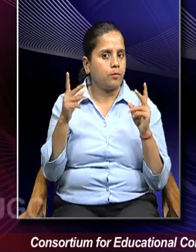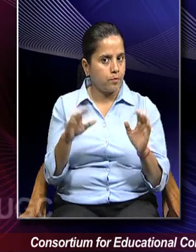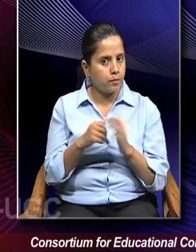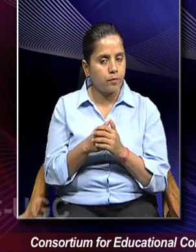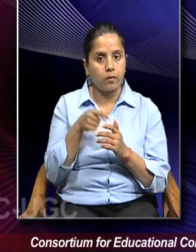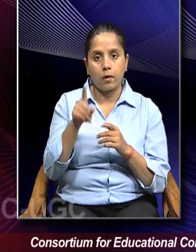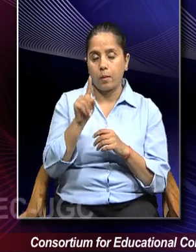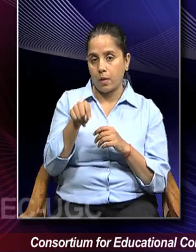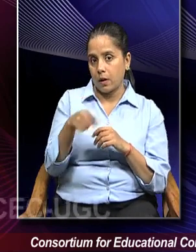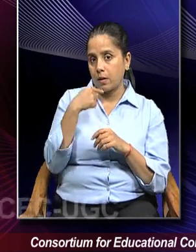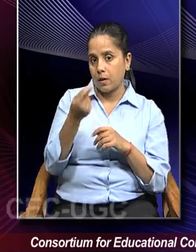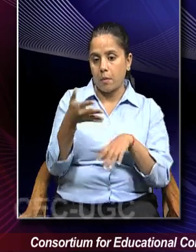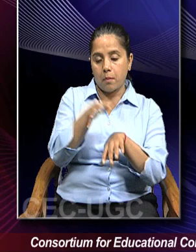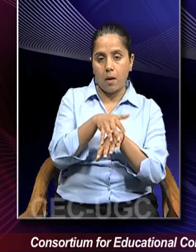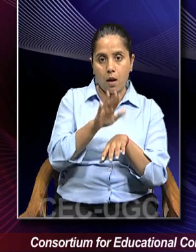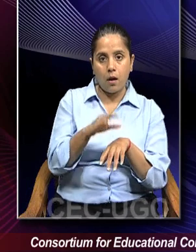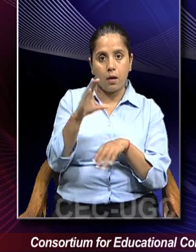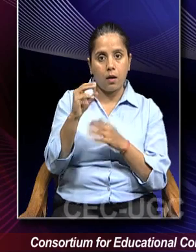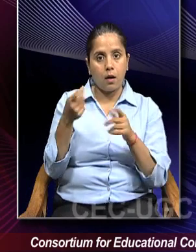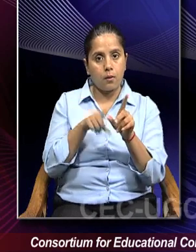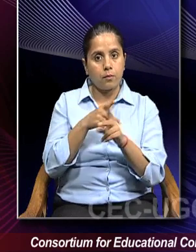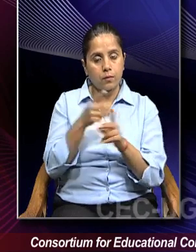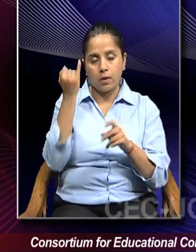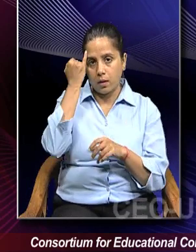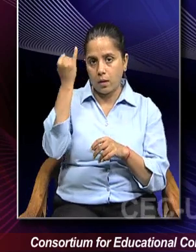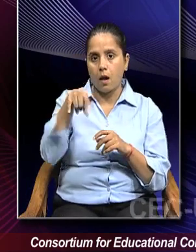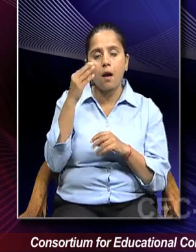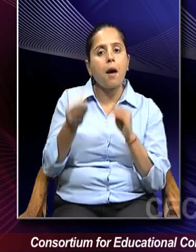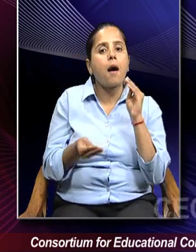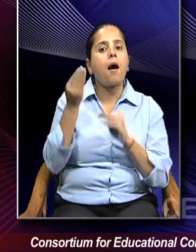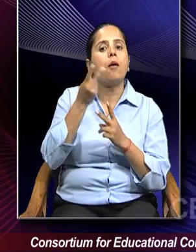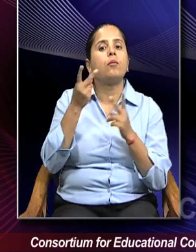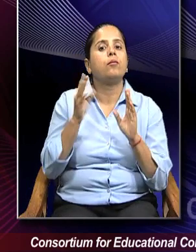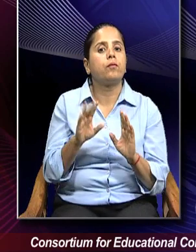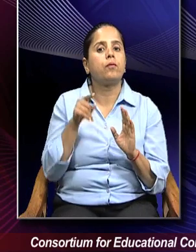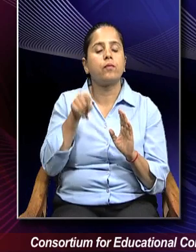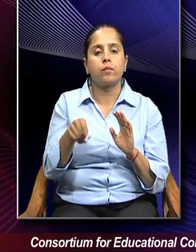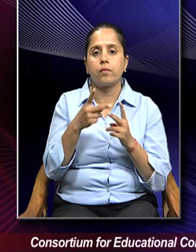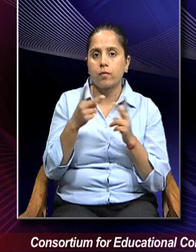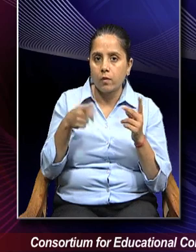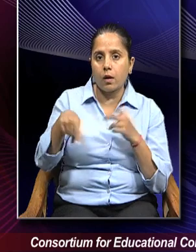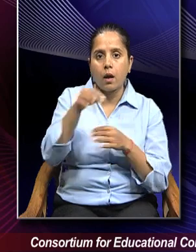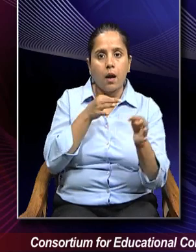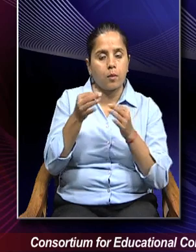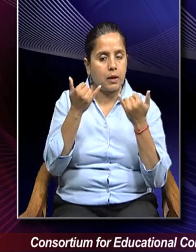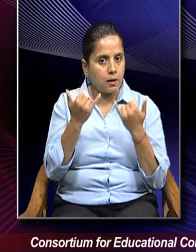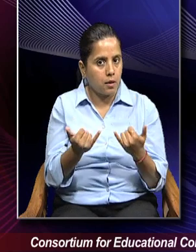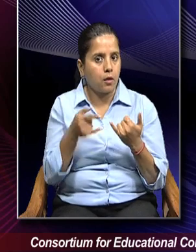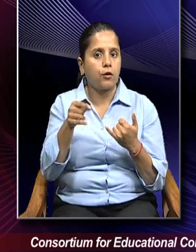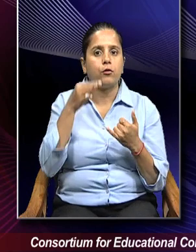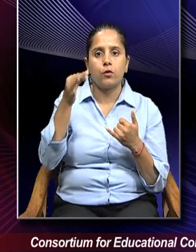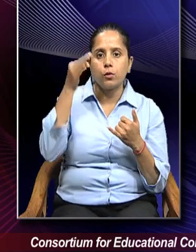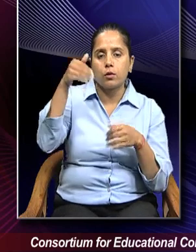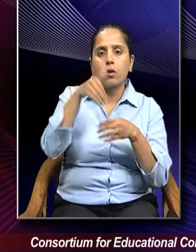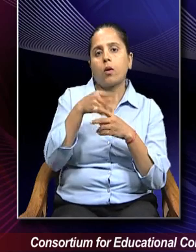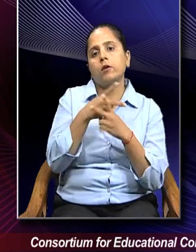and by the way of applying commentaries, ideas are updated and they are brought to explain the current and future